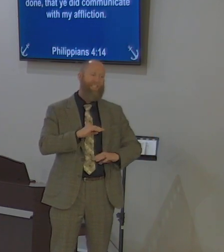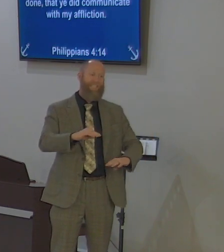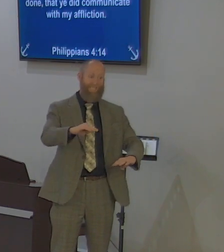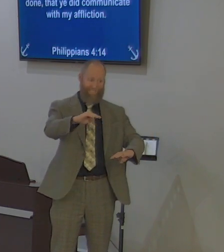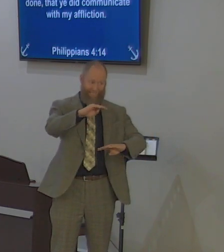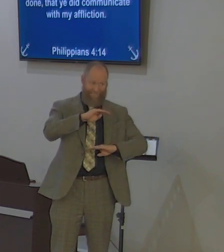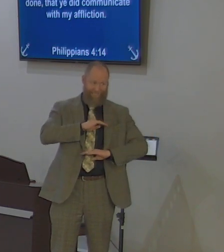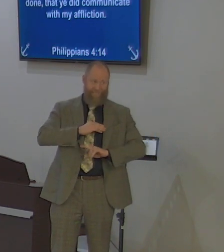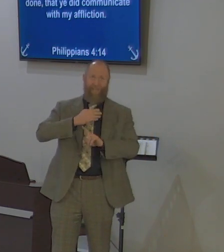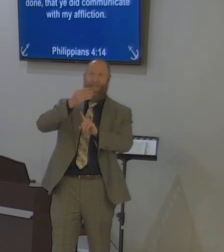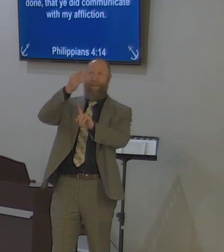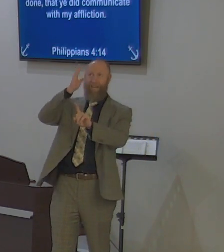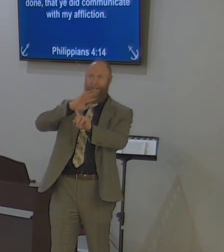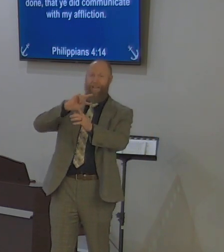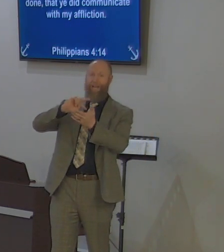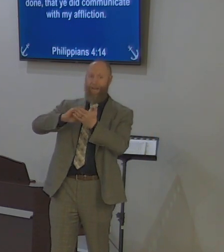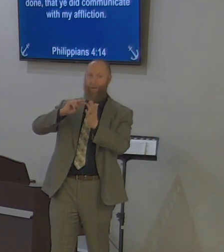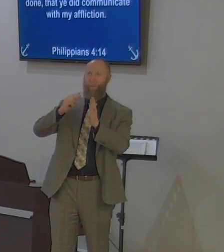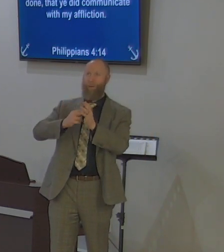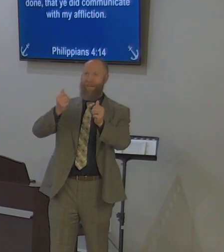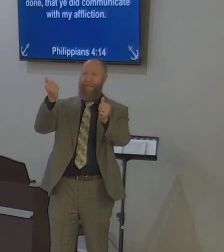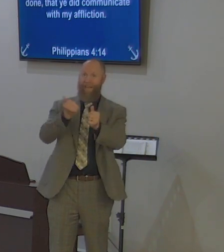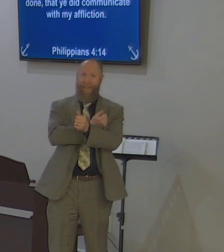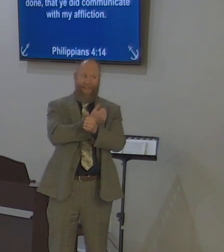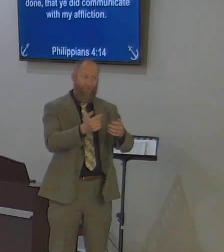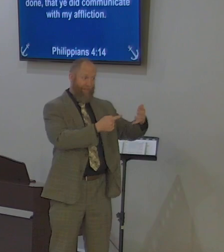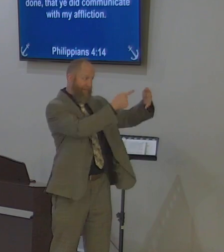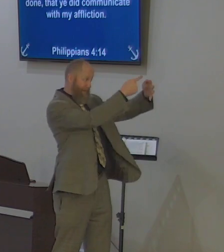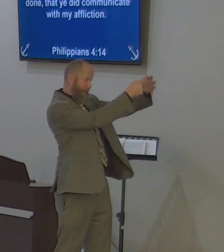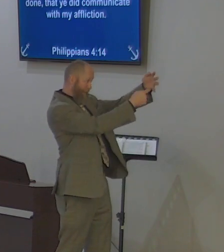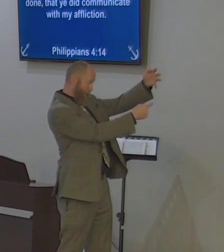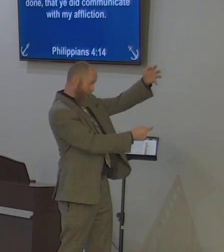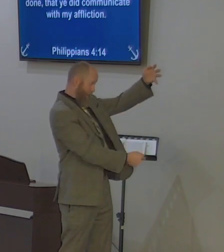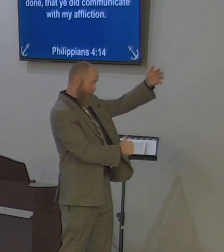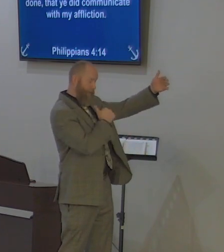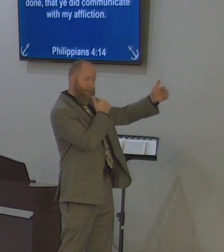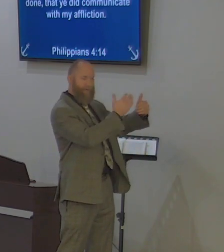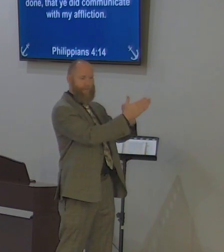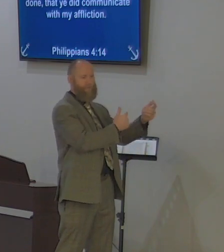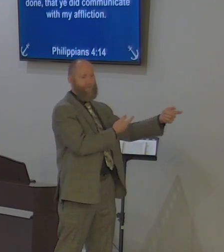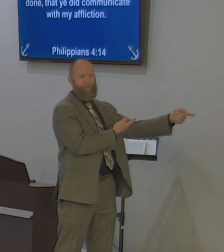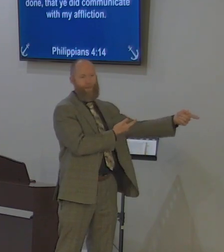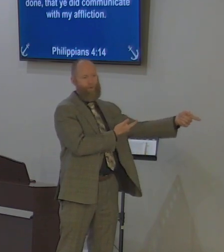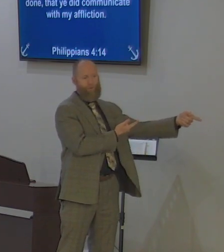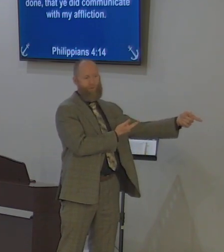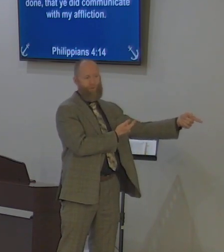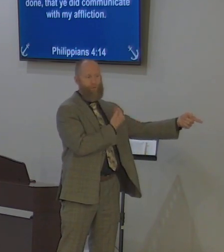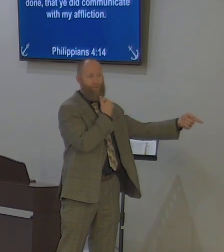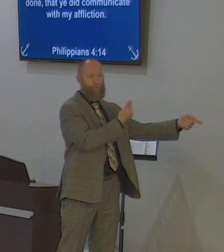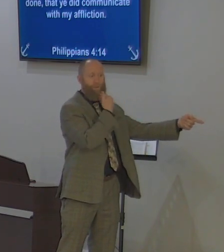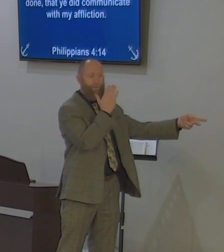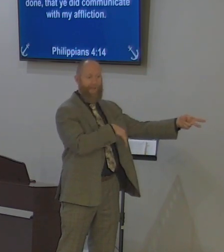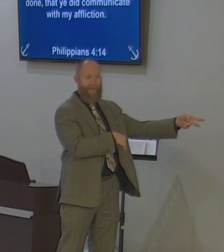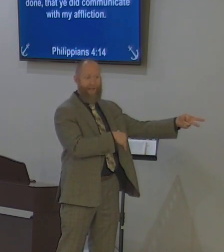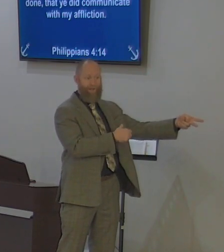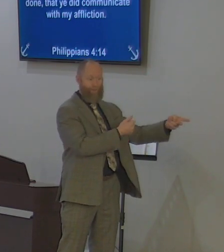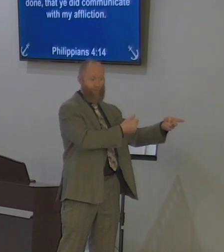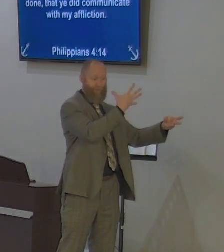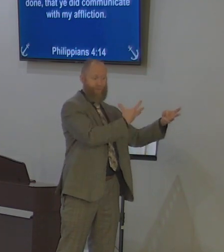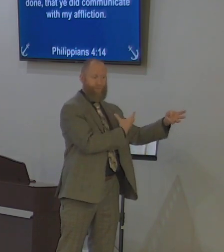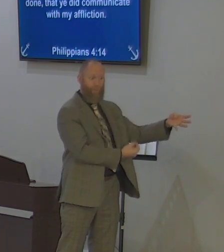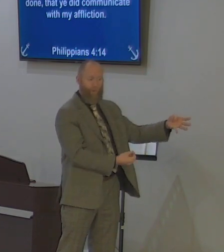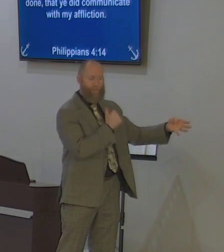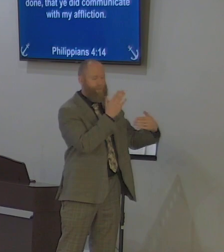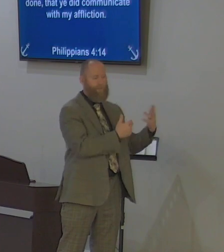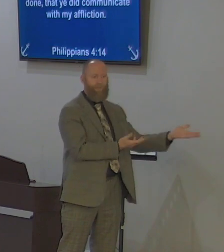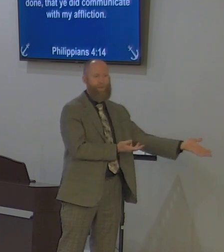means contentment with everything that he does in my life. And I've learned whether to abase and whether to abound. You say, preacher, my pastor, I'm not saying